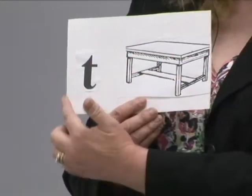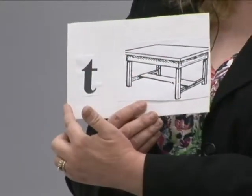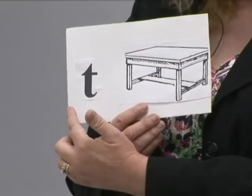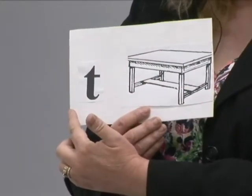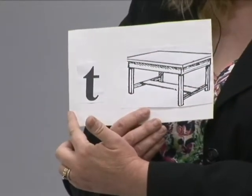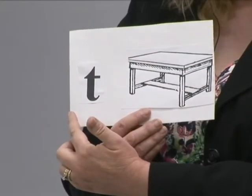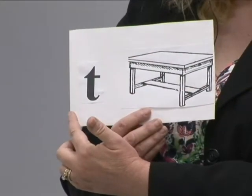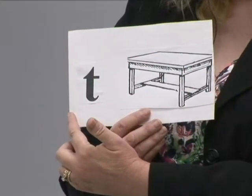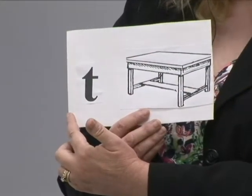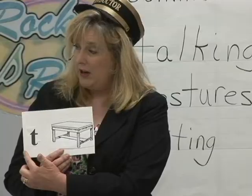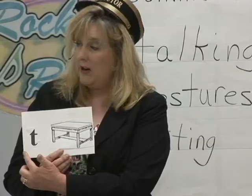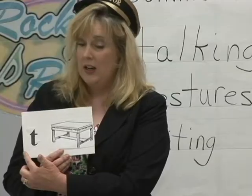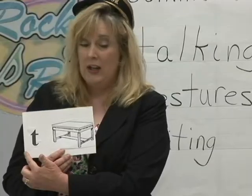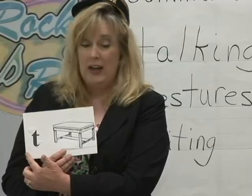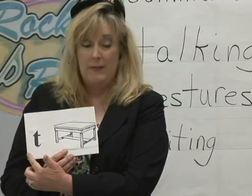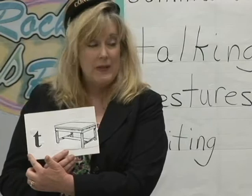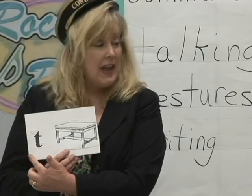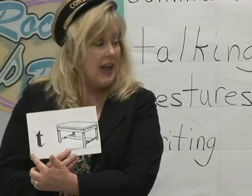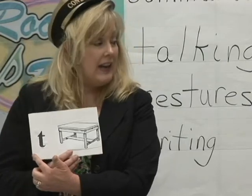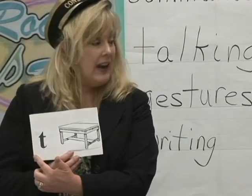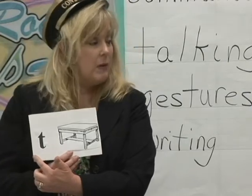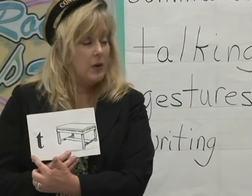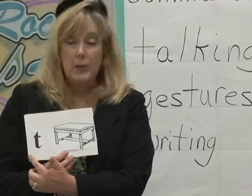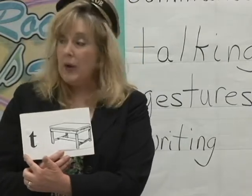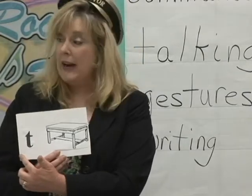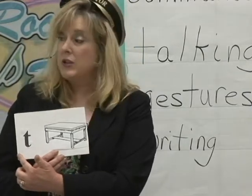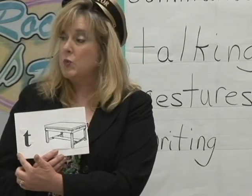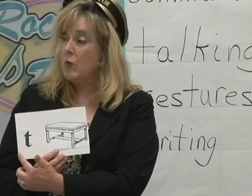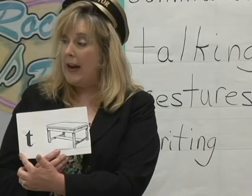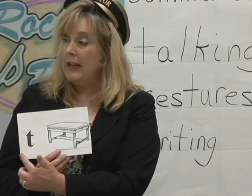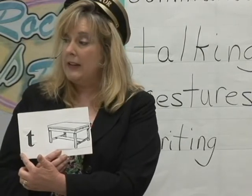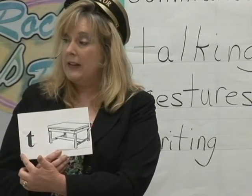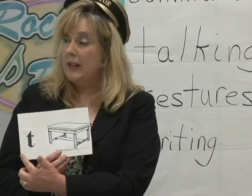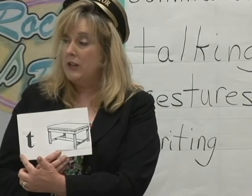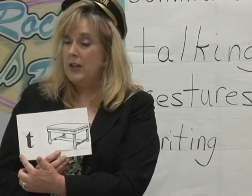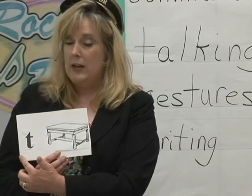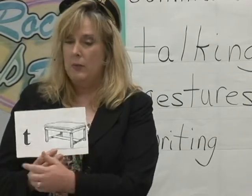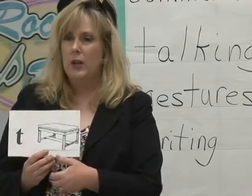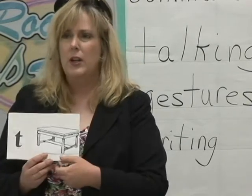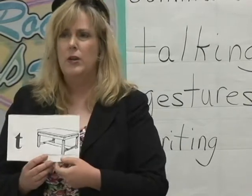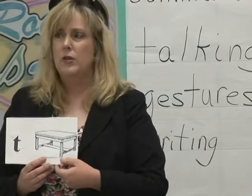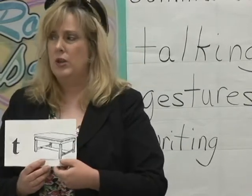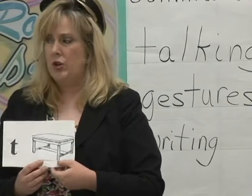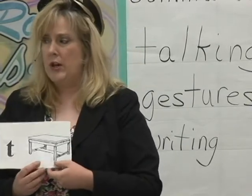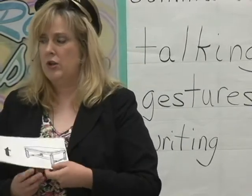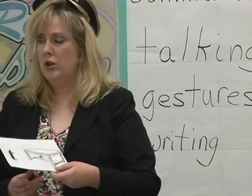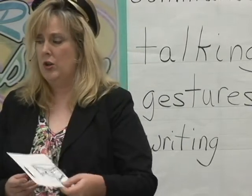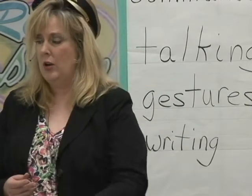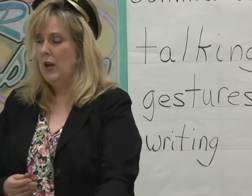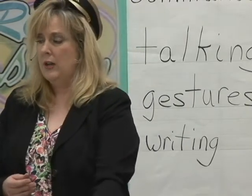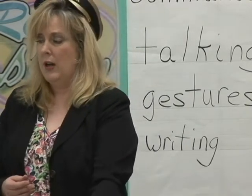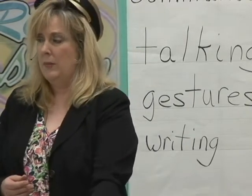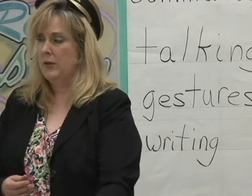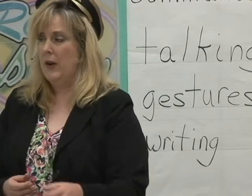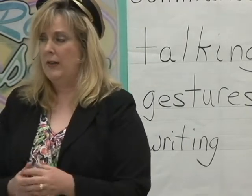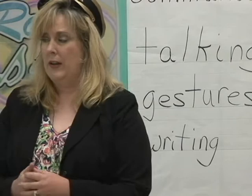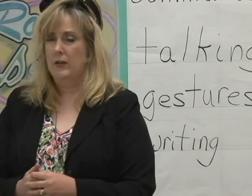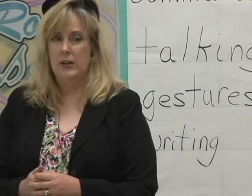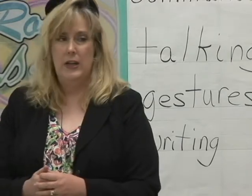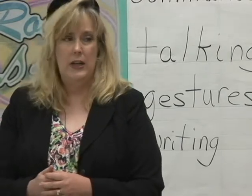table, t. Very good. And now we're going to practice writing the letter T. And we're going to use a gesture to help us write the letter T.